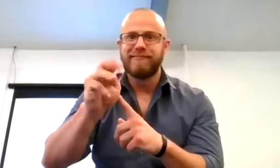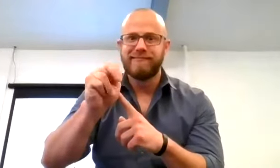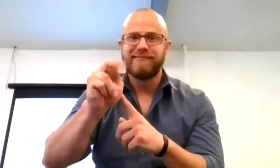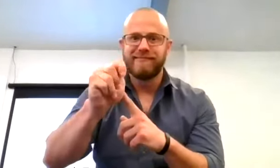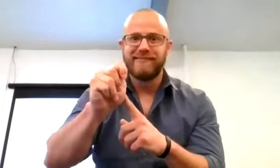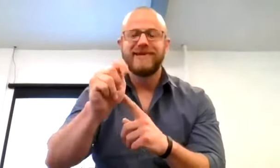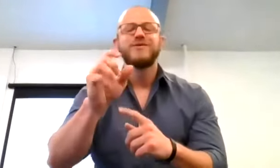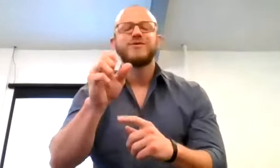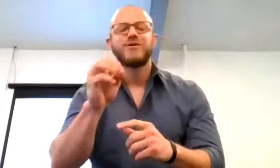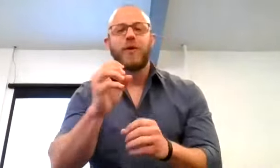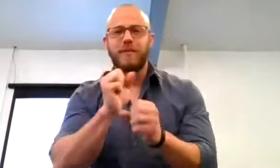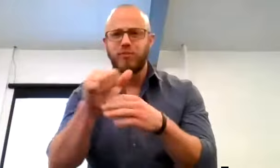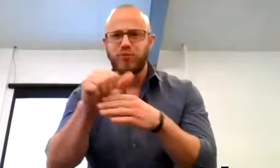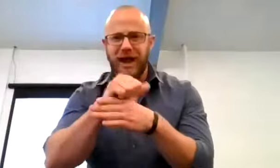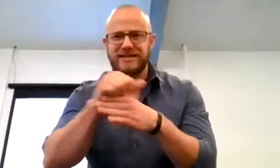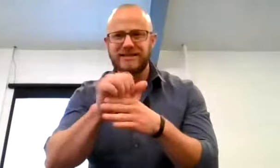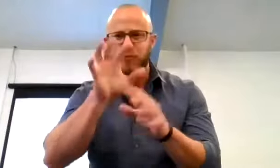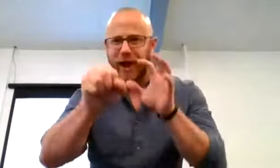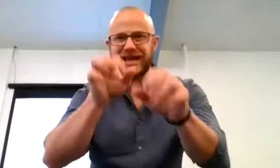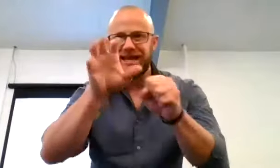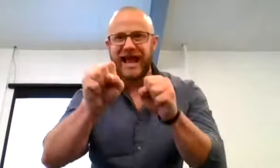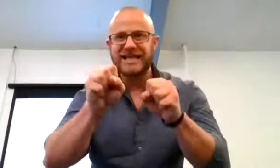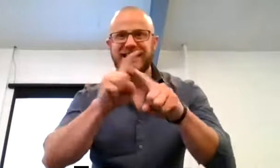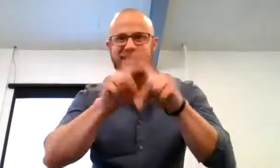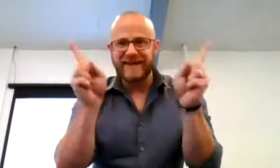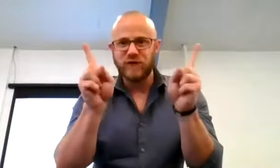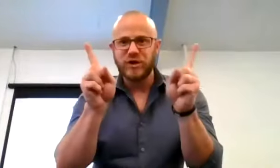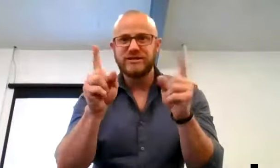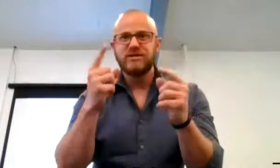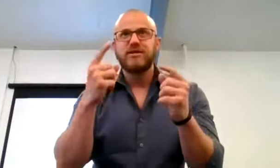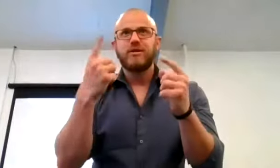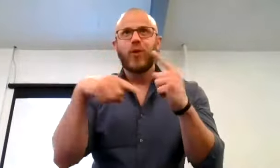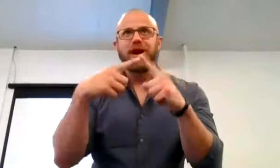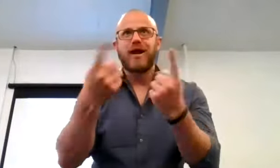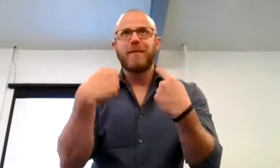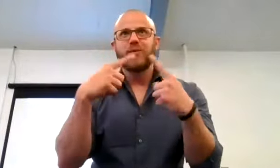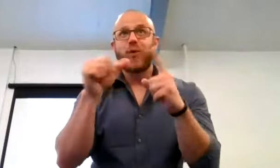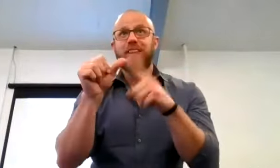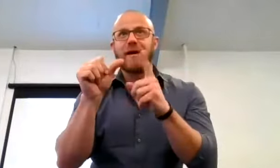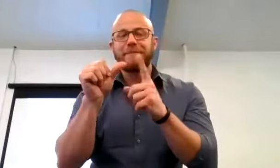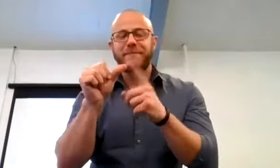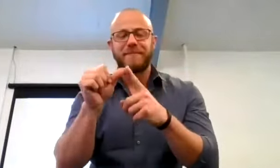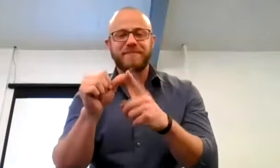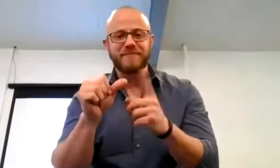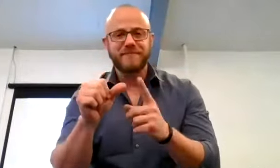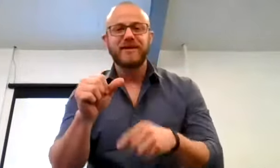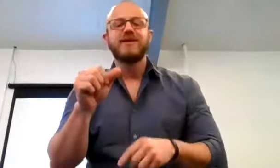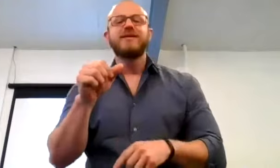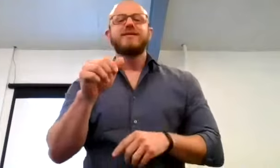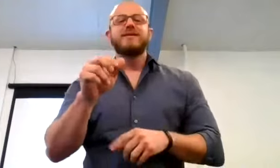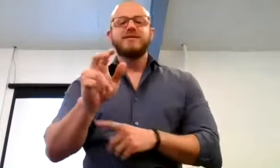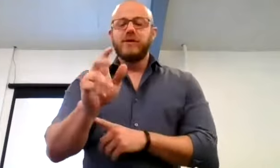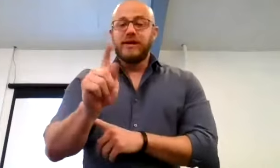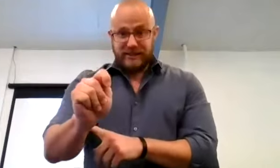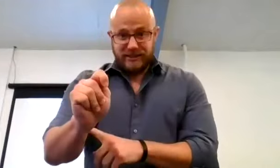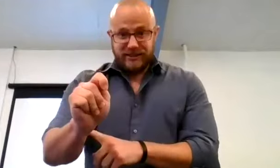positions T, N, and M. So we'll practice those and we'll catch the difference between how you sign it when it comes to that thumb and how it's